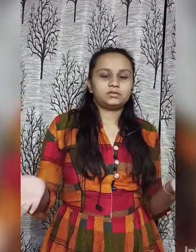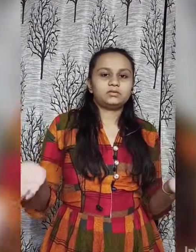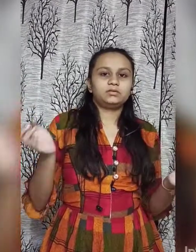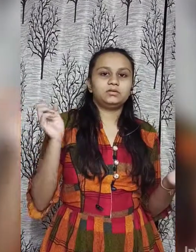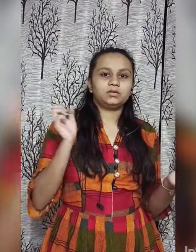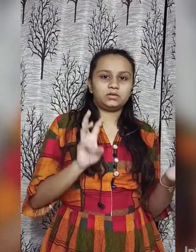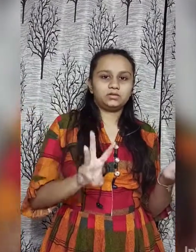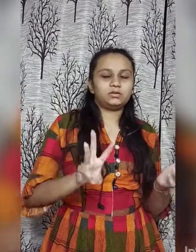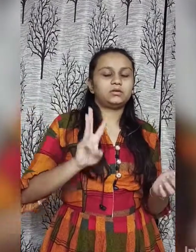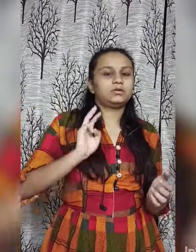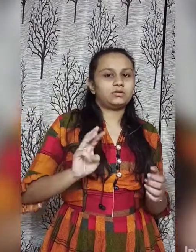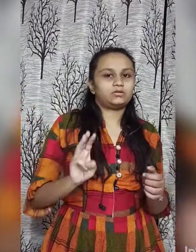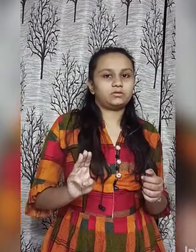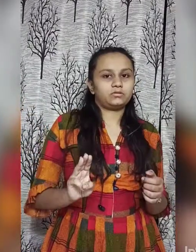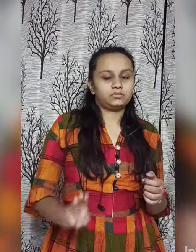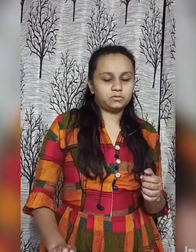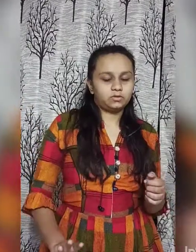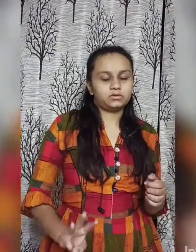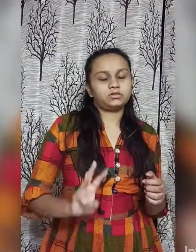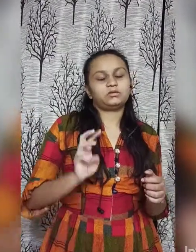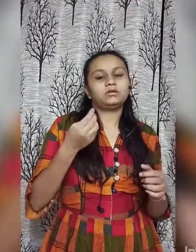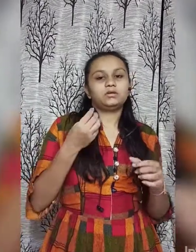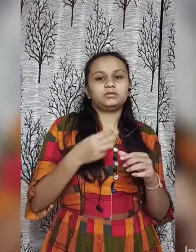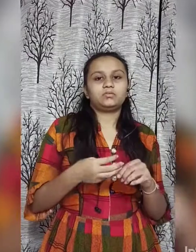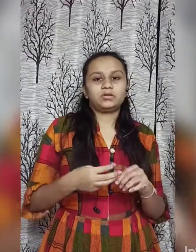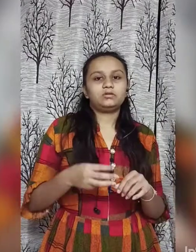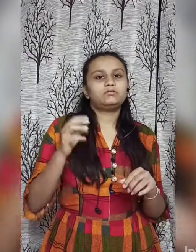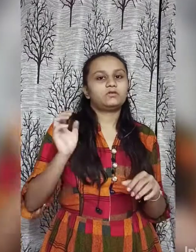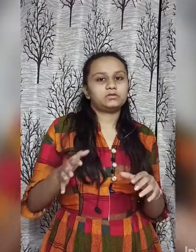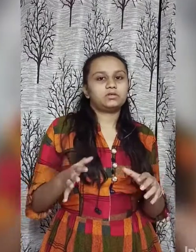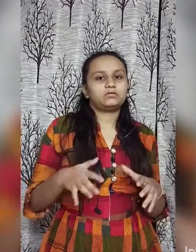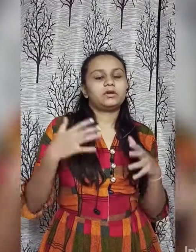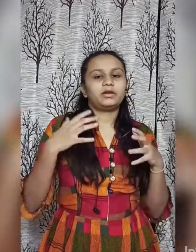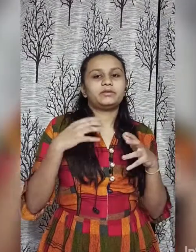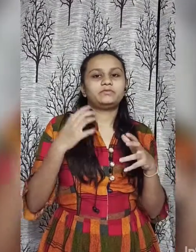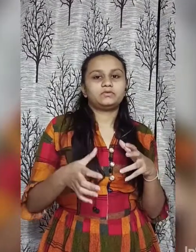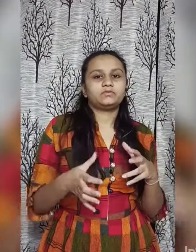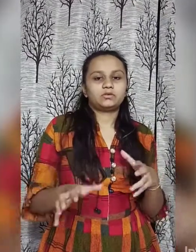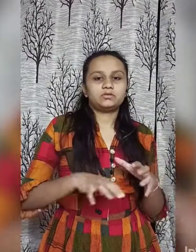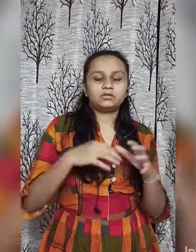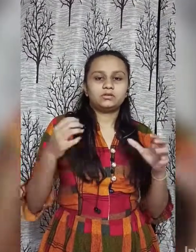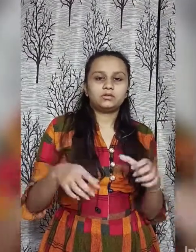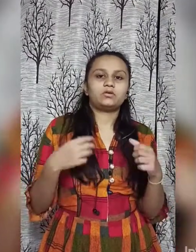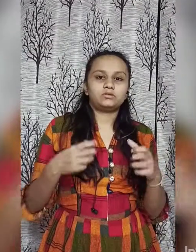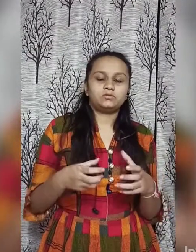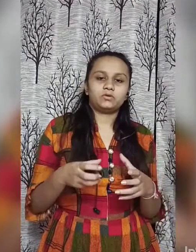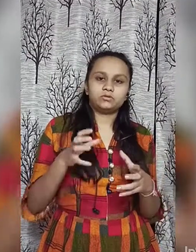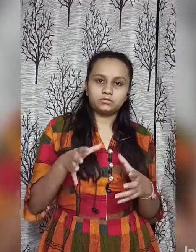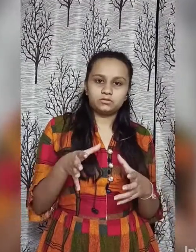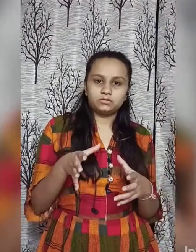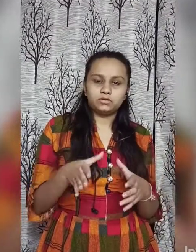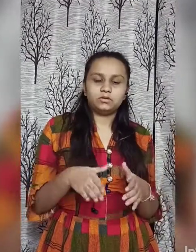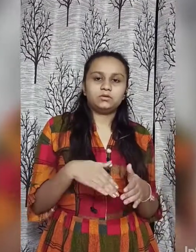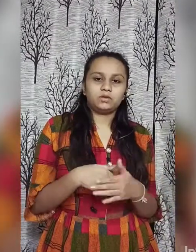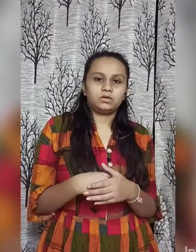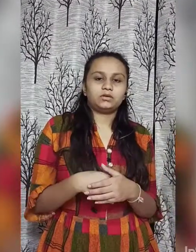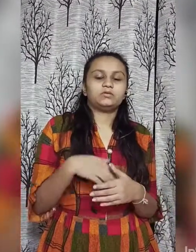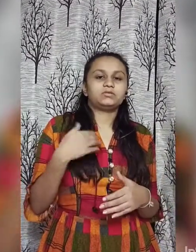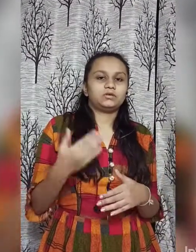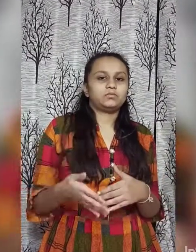Next, third is contract or terminal costing. The method of costing used to ascertain cost of constructing a building, a ship,